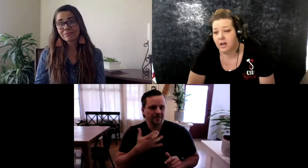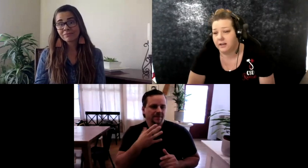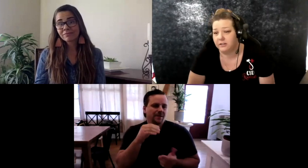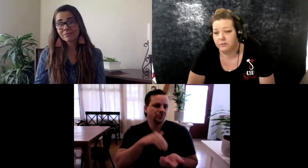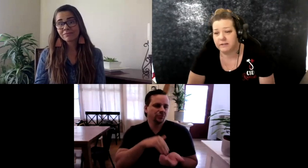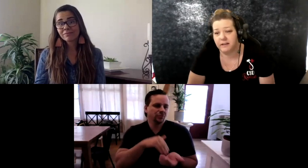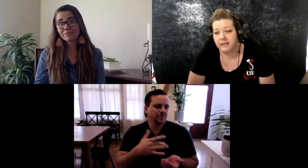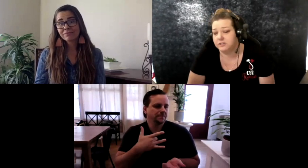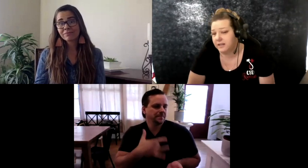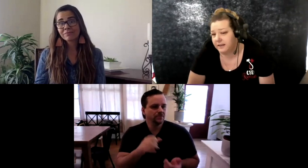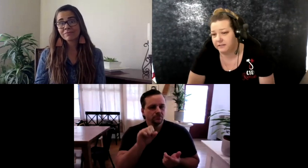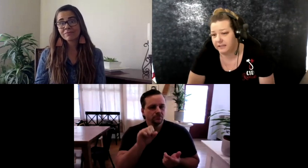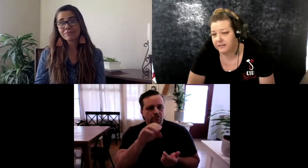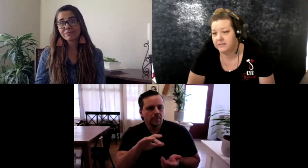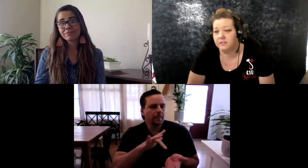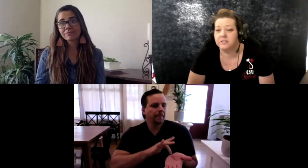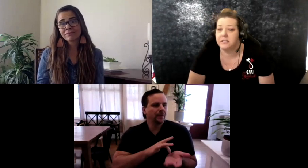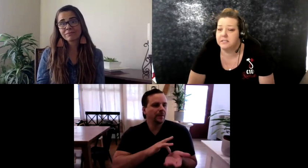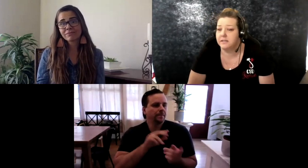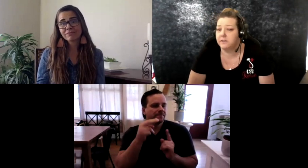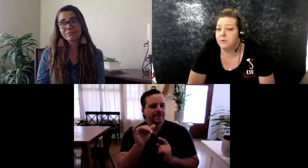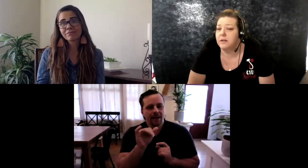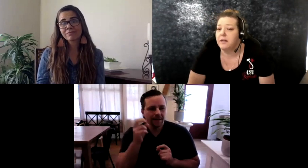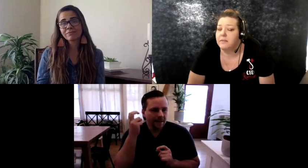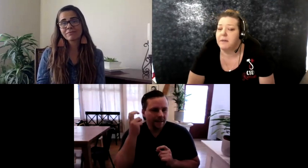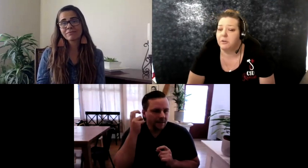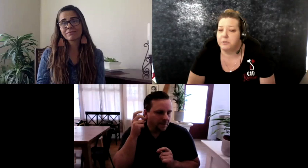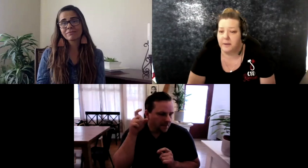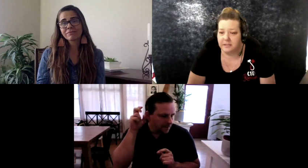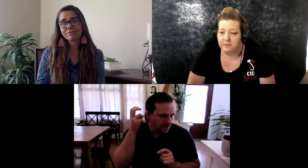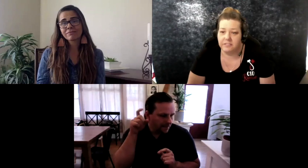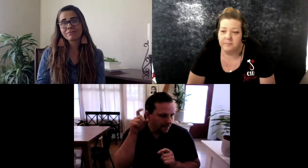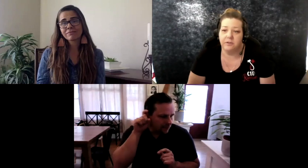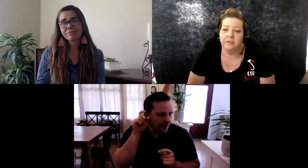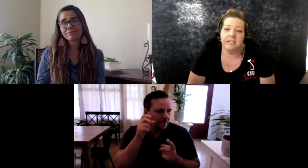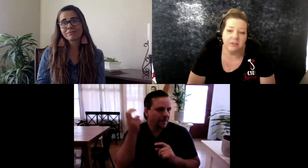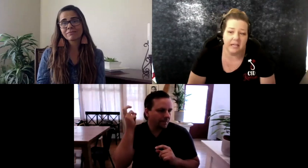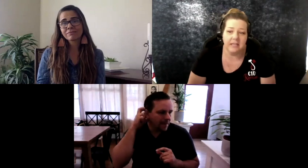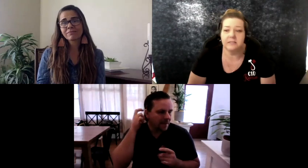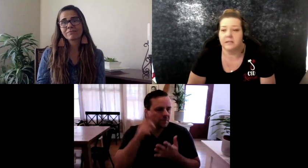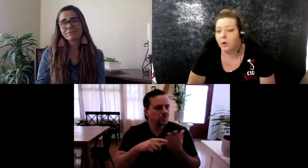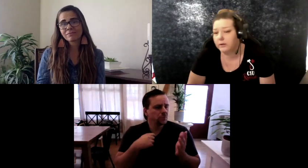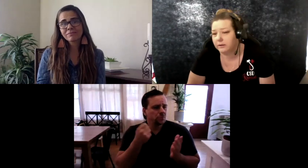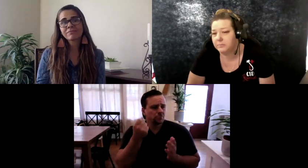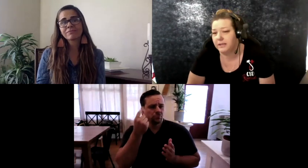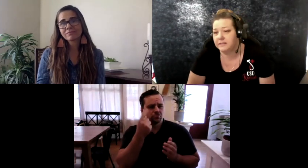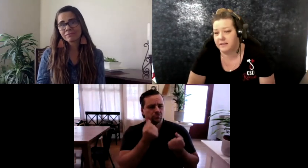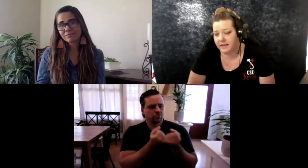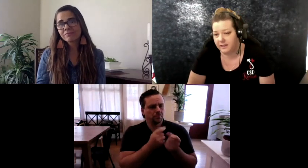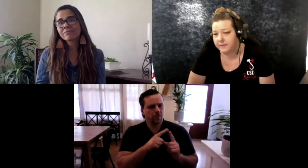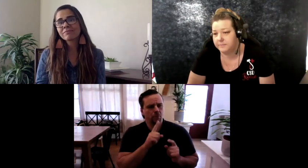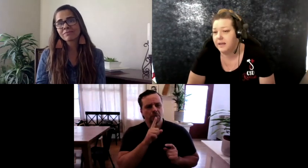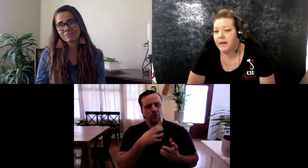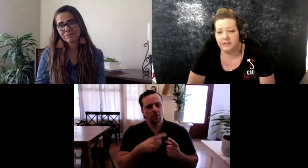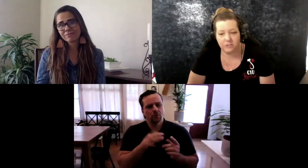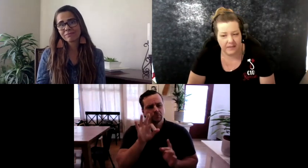of shock and grief, and I understand that feeling. The doctors tend to give you the medical perspective, for example, hearing aids and cochlear implants and that kind of